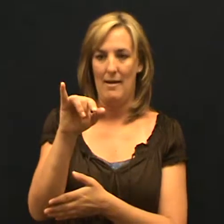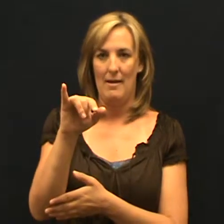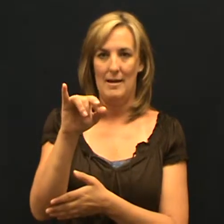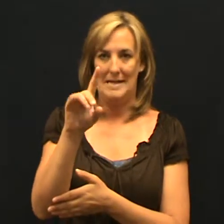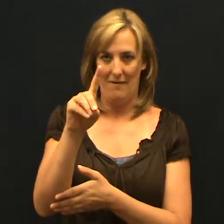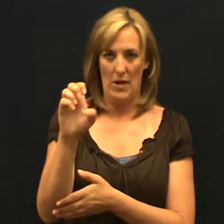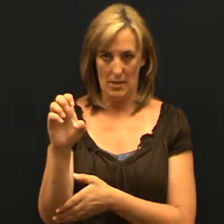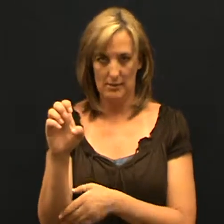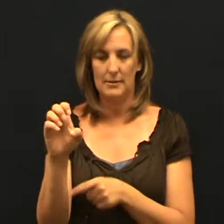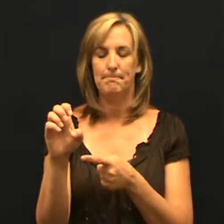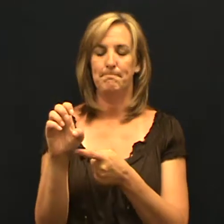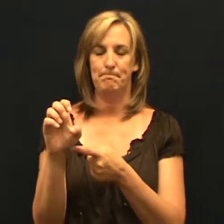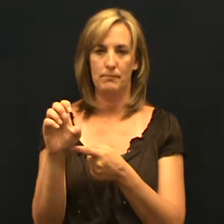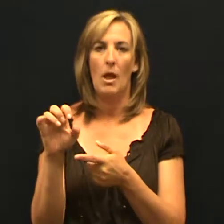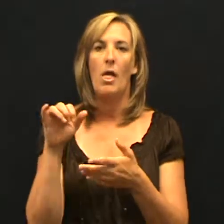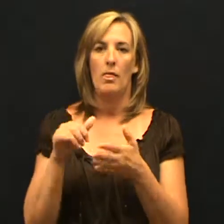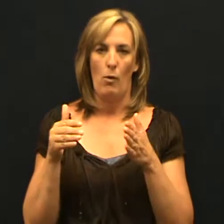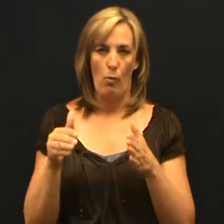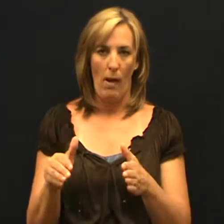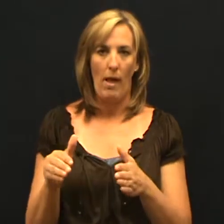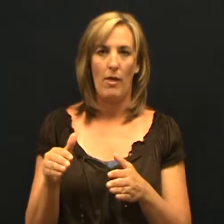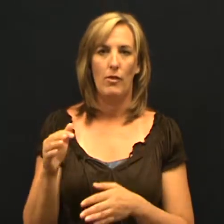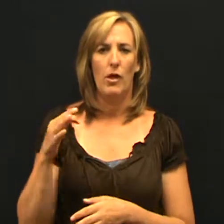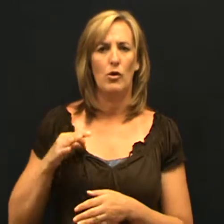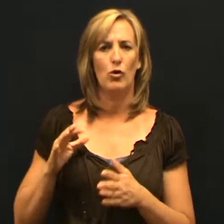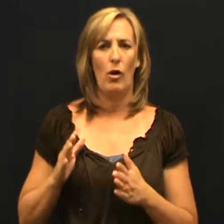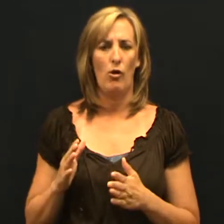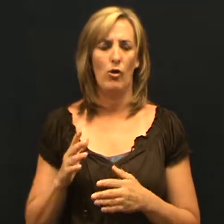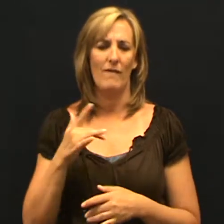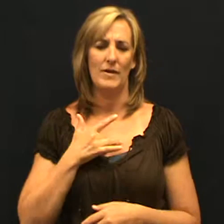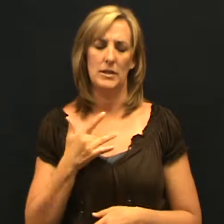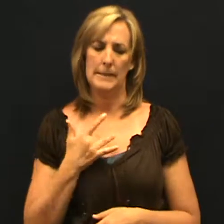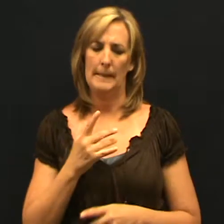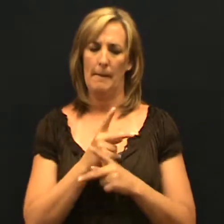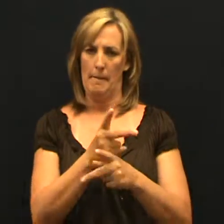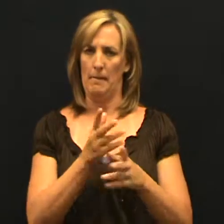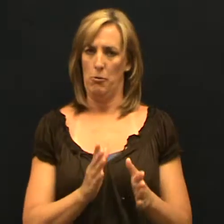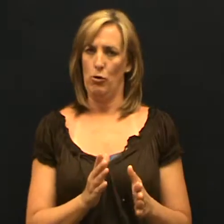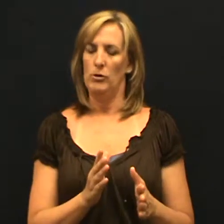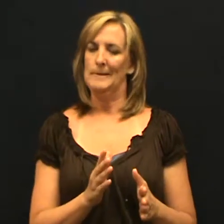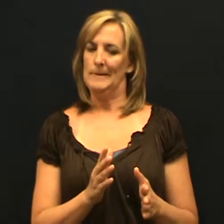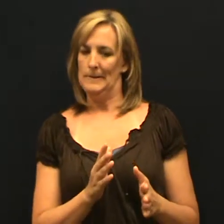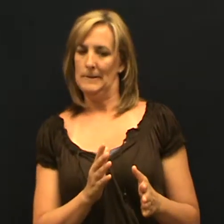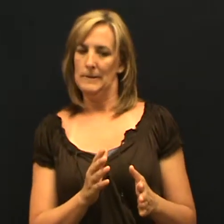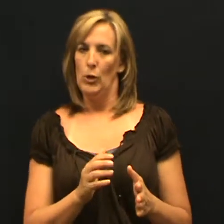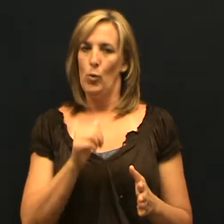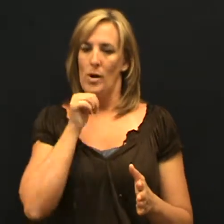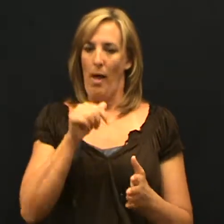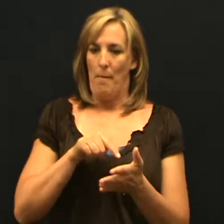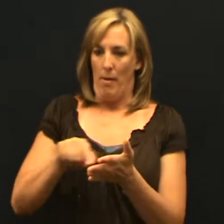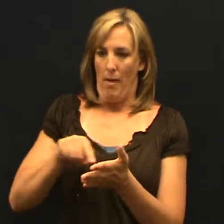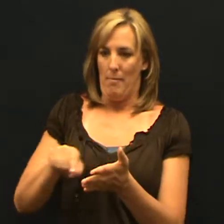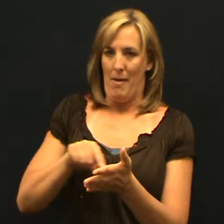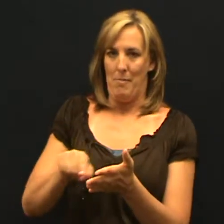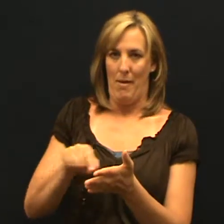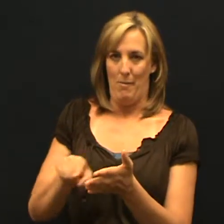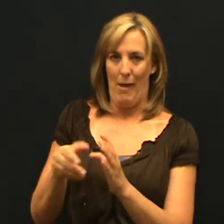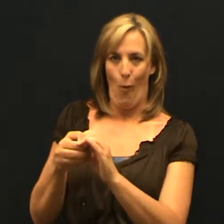can feel some level of comfort that we won't be paying our owners dividends and then not be able to repay the loan.